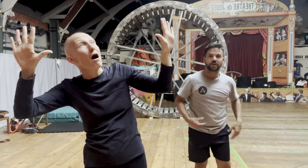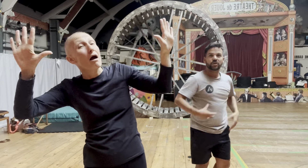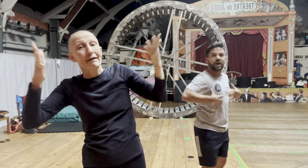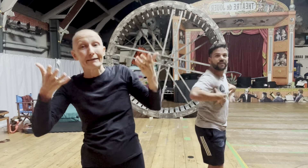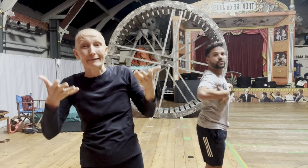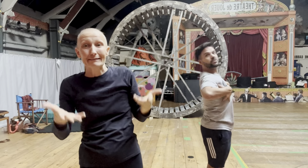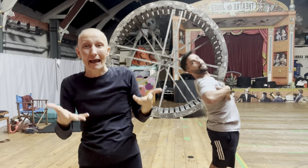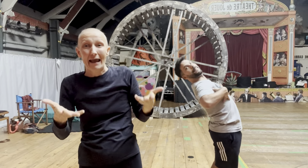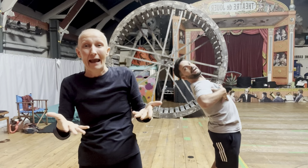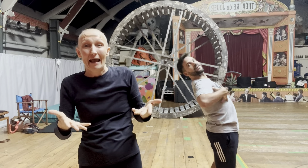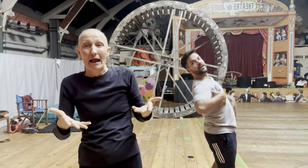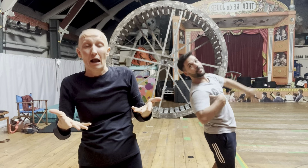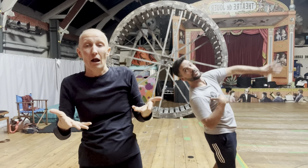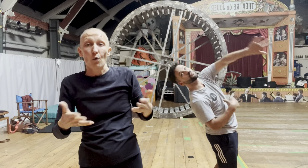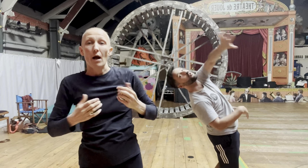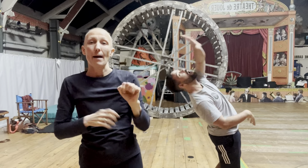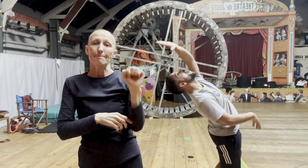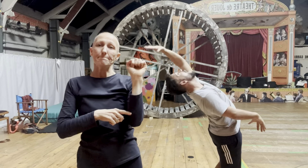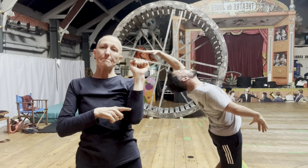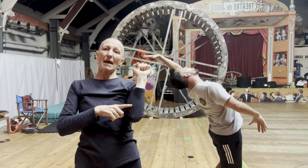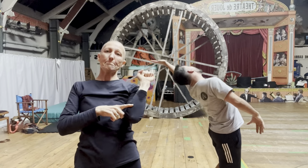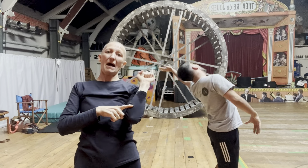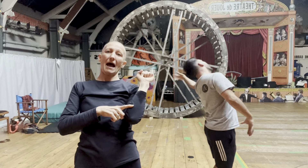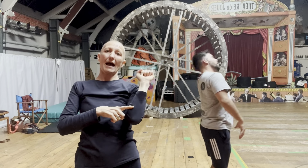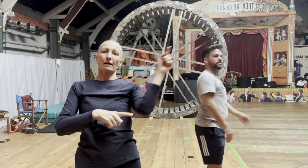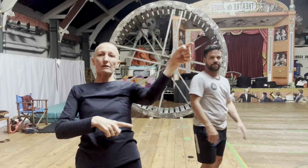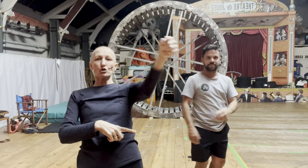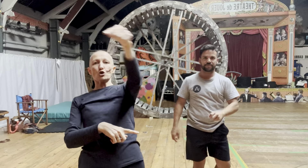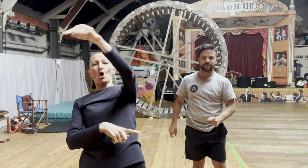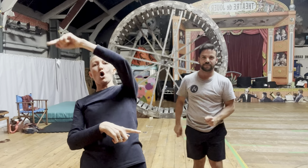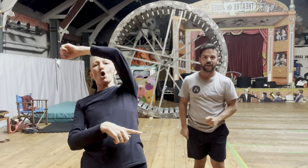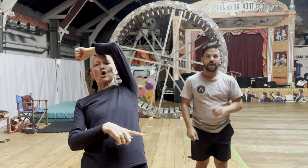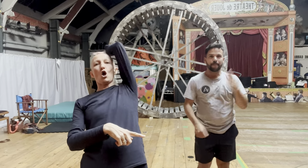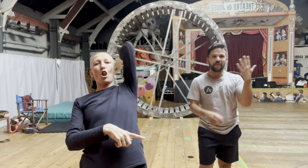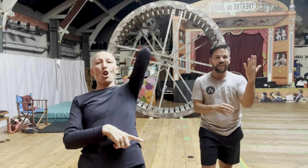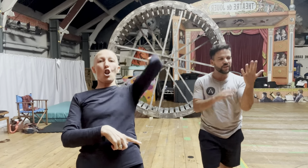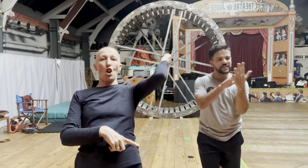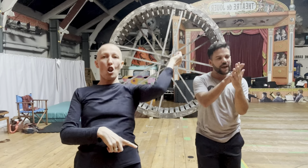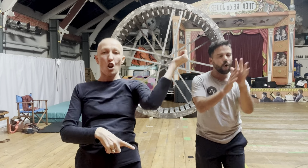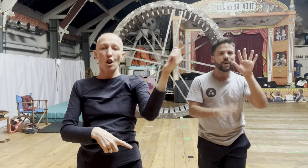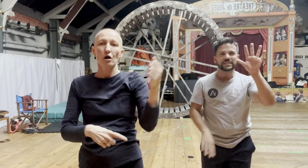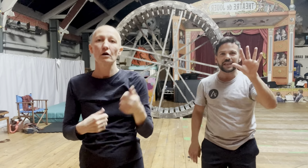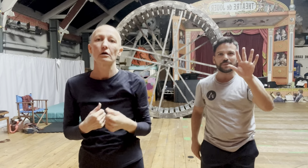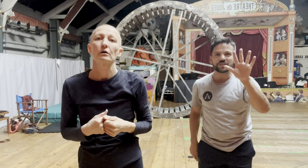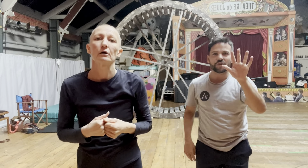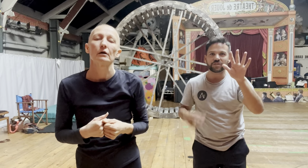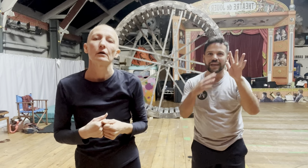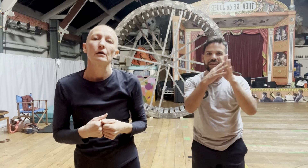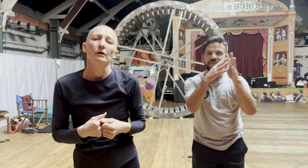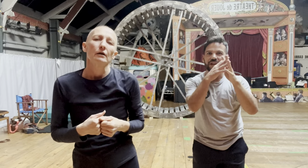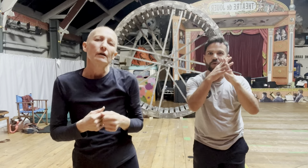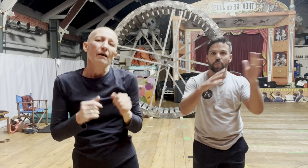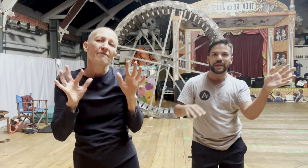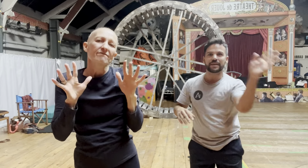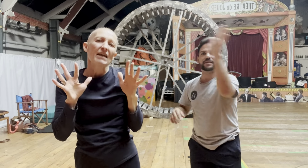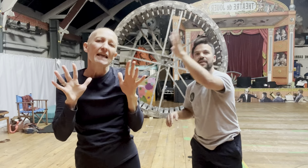So I have to use my back a little bit. Wow! My fingers, they're always a little bit stretched so I can feel the wind